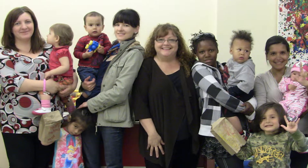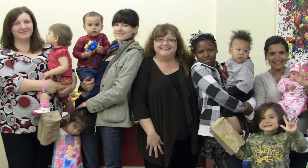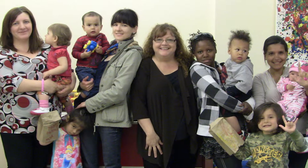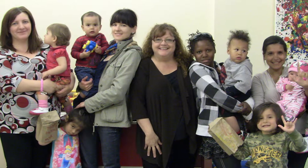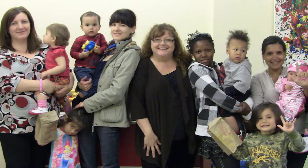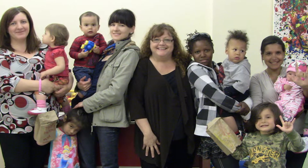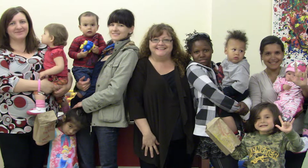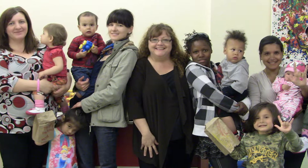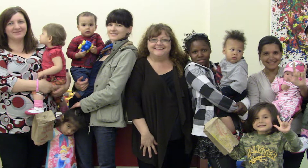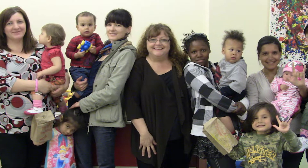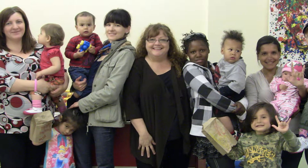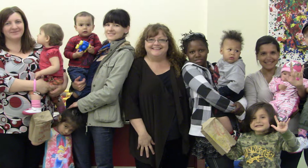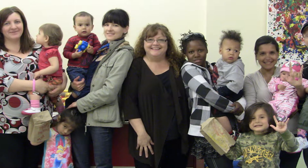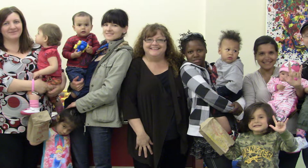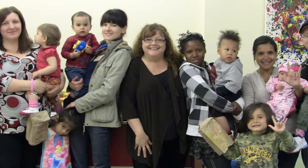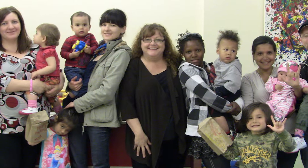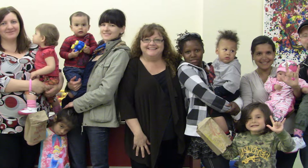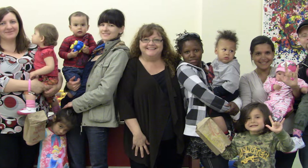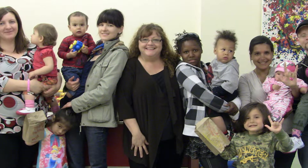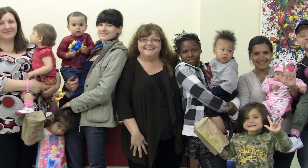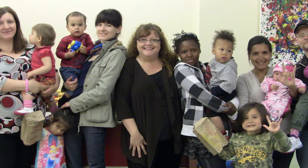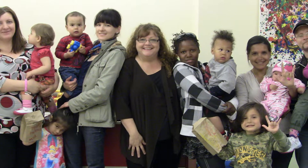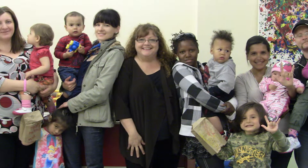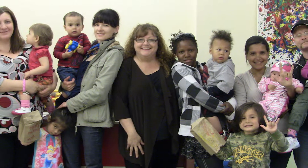families, so parents and siblings can all communicate.